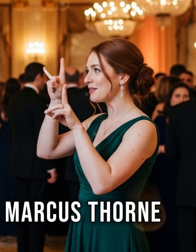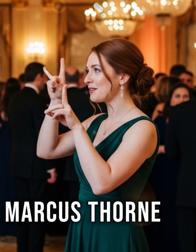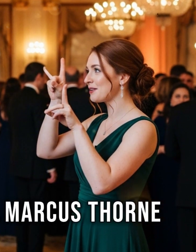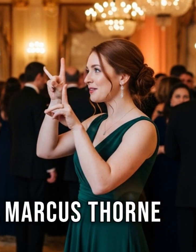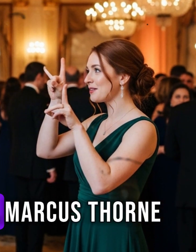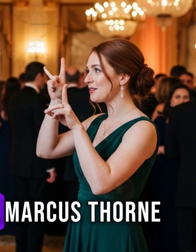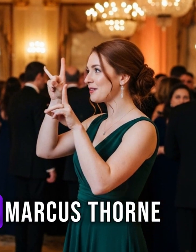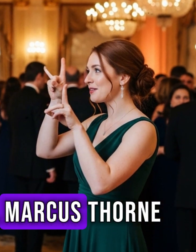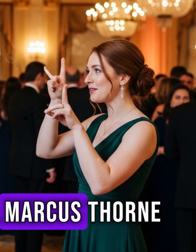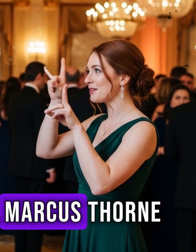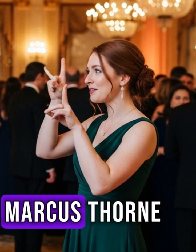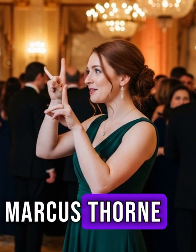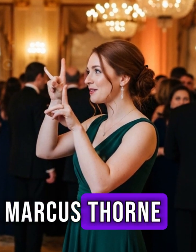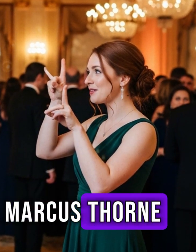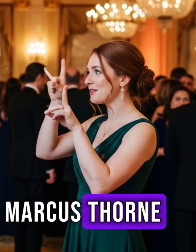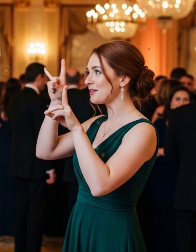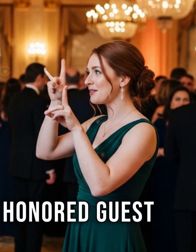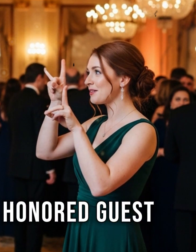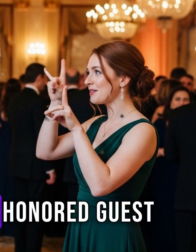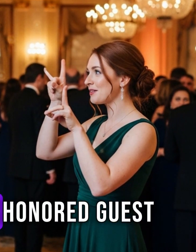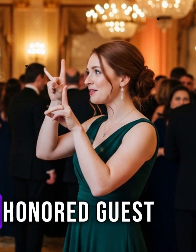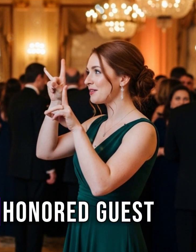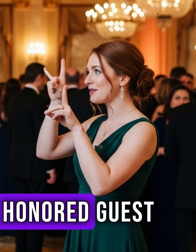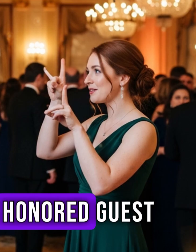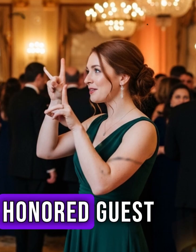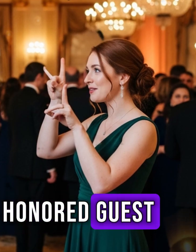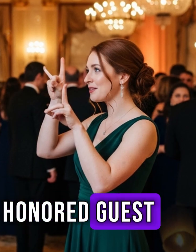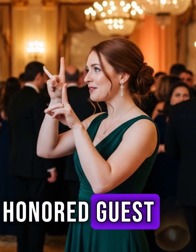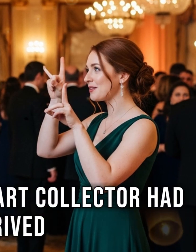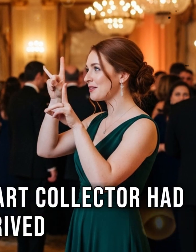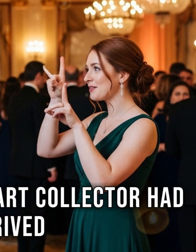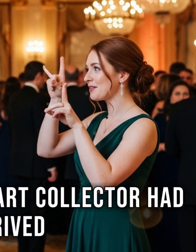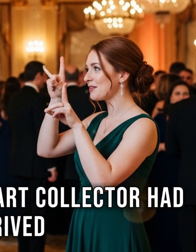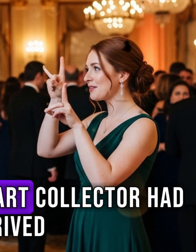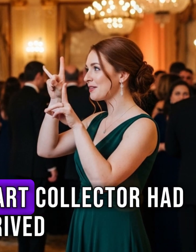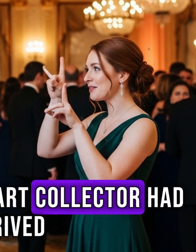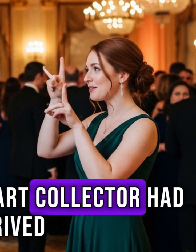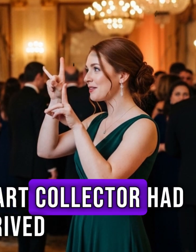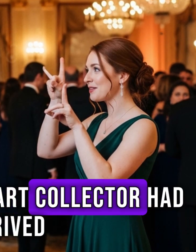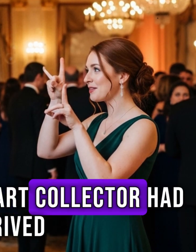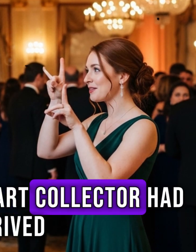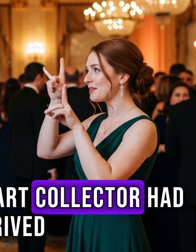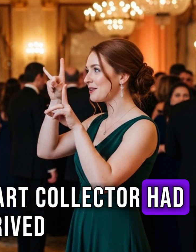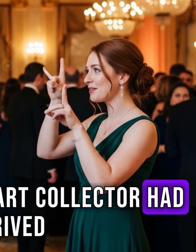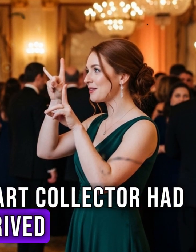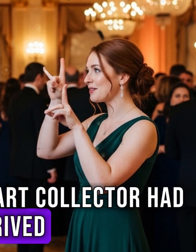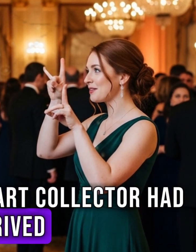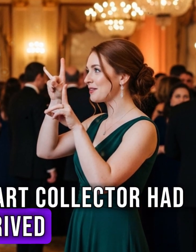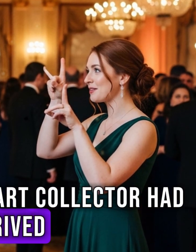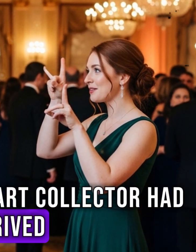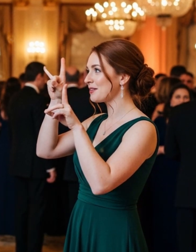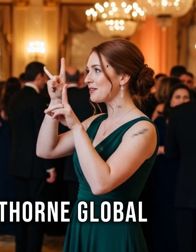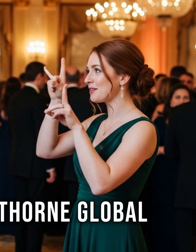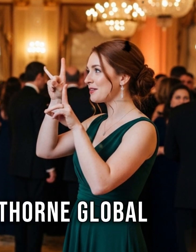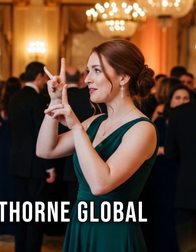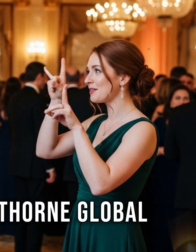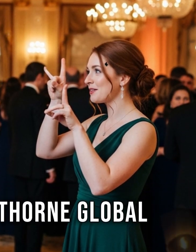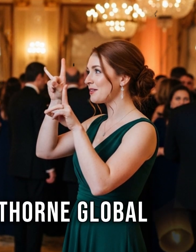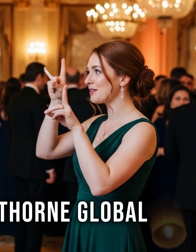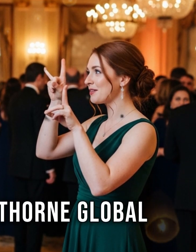Fintech mogul Marcus Thorne, the evening's honored guest and a renowned art collector, had arrived. His company,